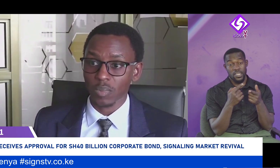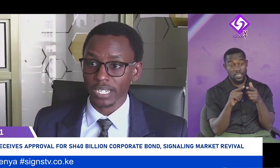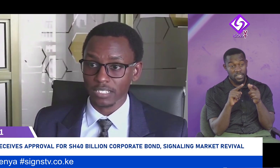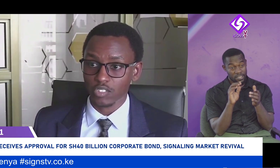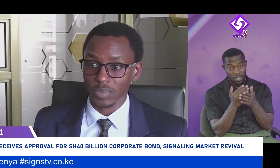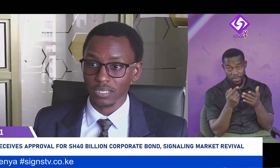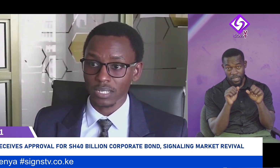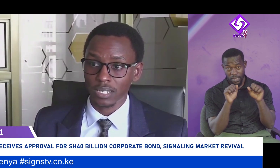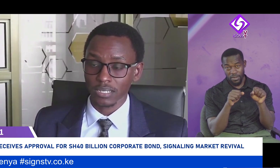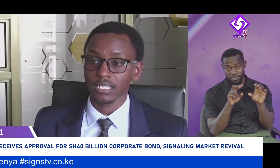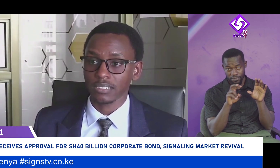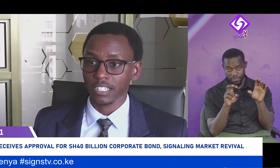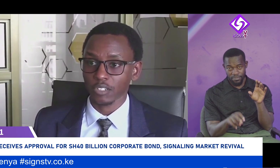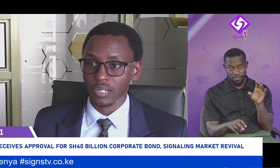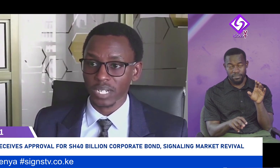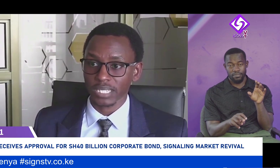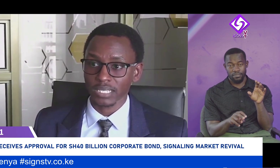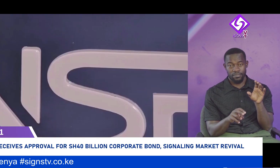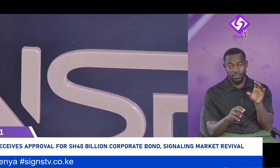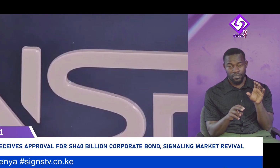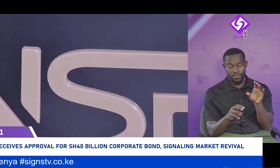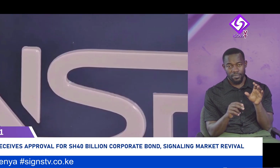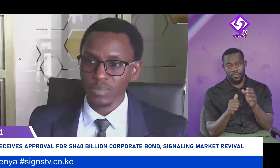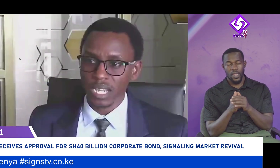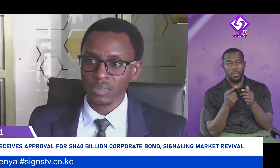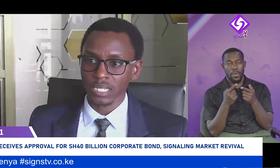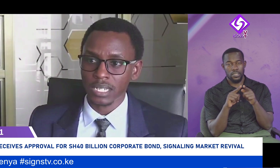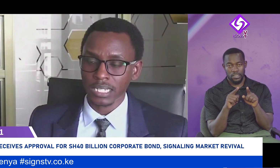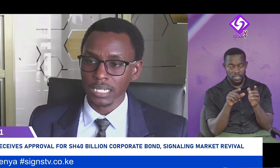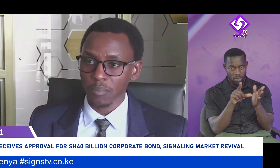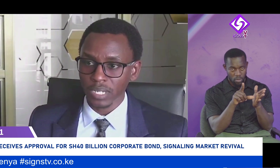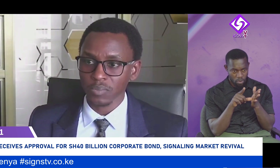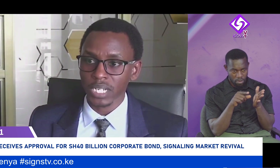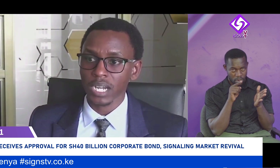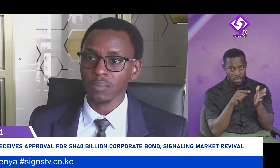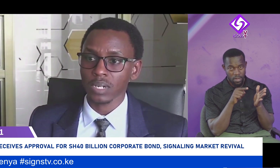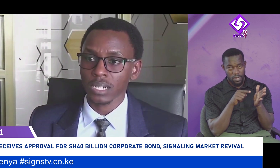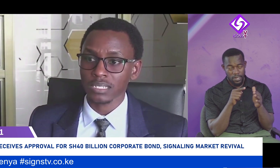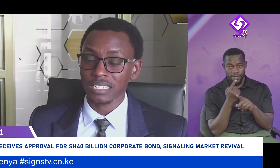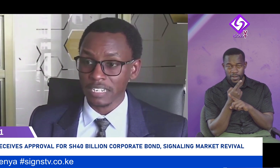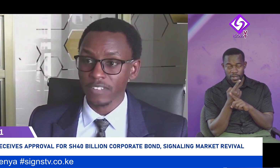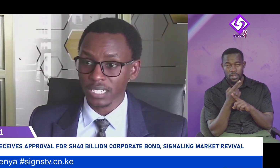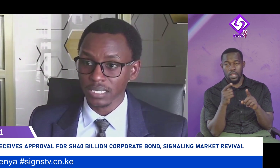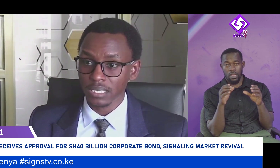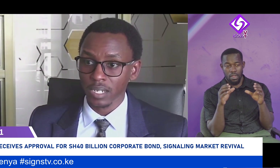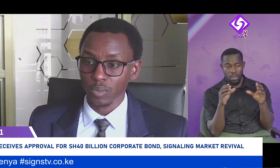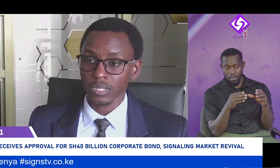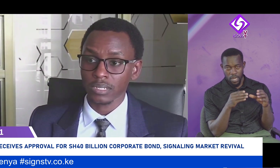market instruments. That is the secondary market. But as debt comes in and companies become significant within